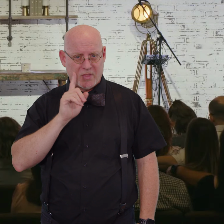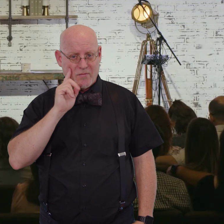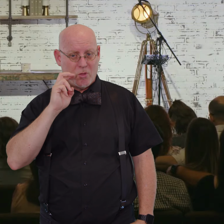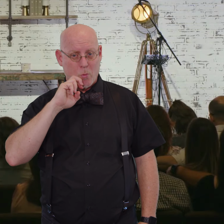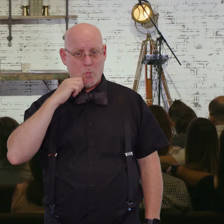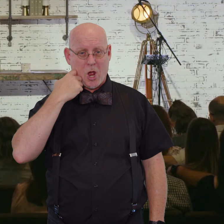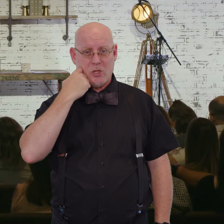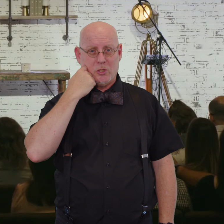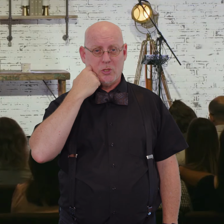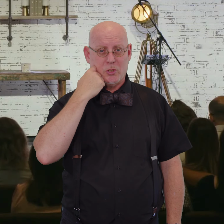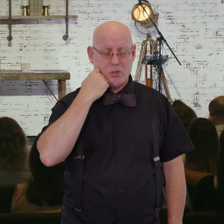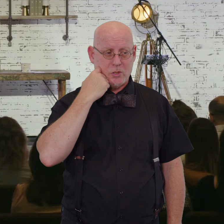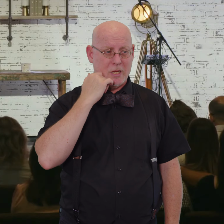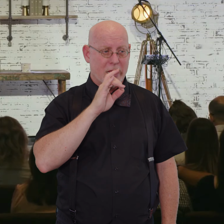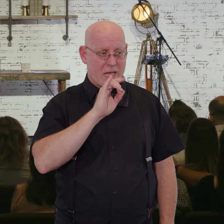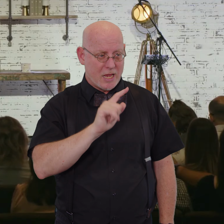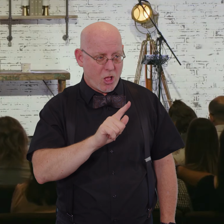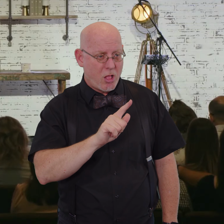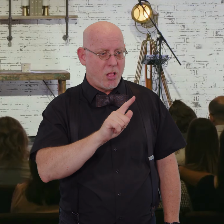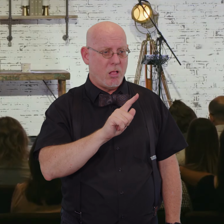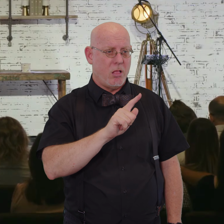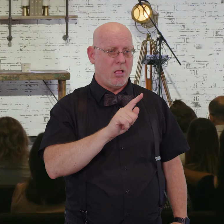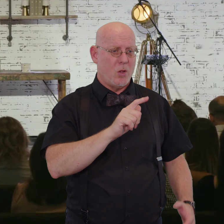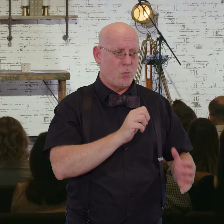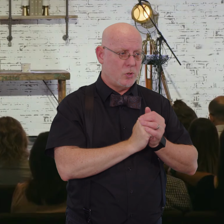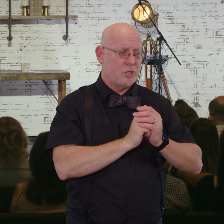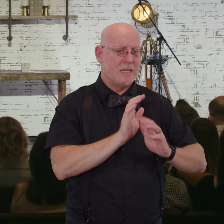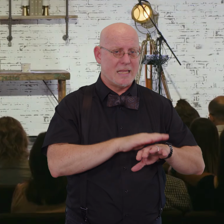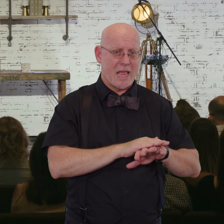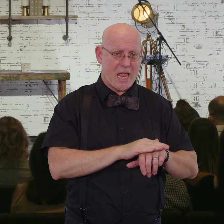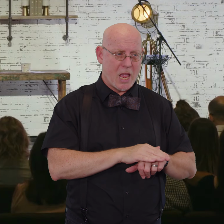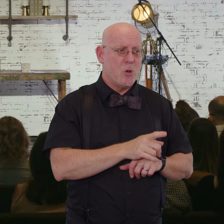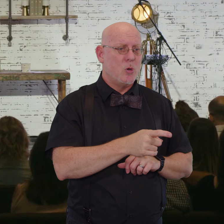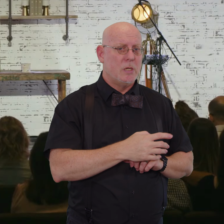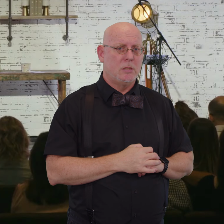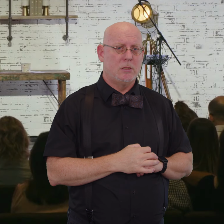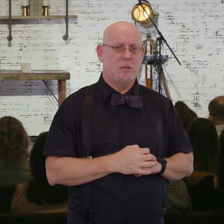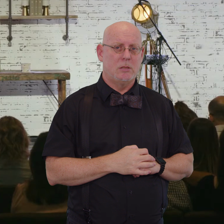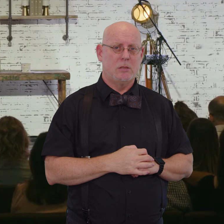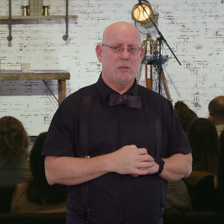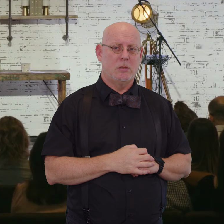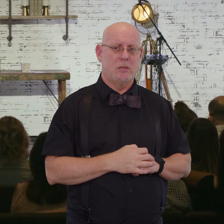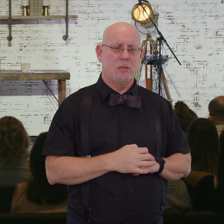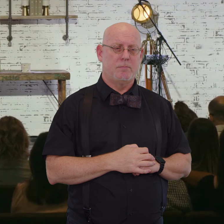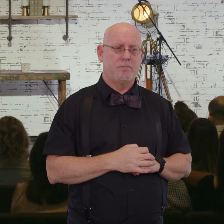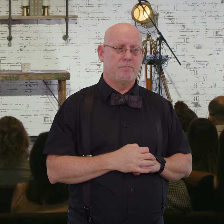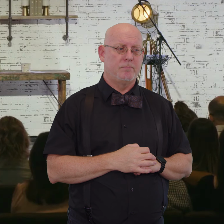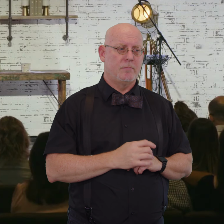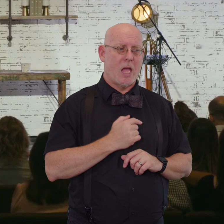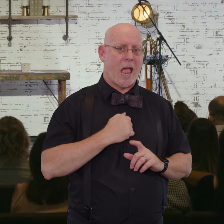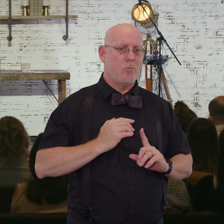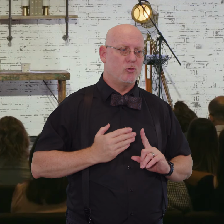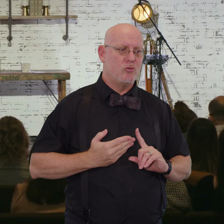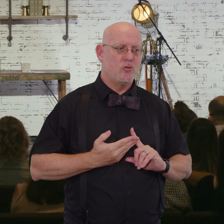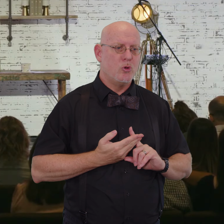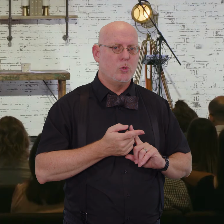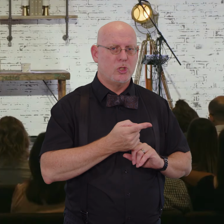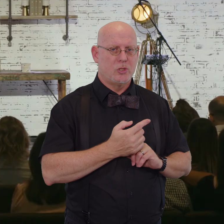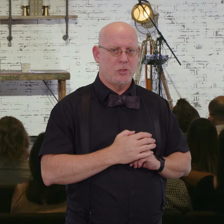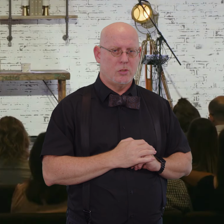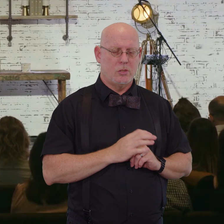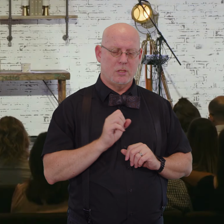for the prostitute the idolatrous the hypocrite I will seduce